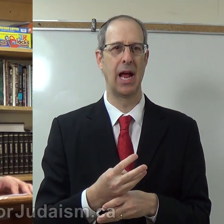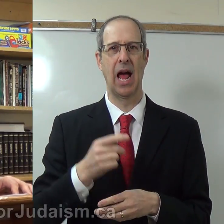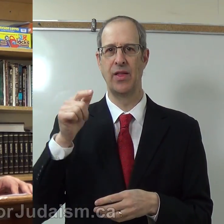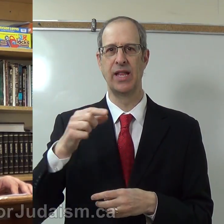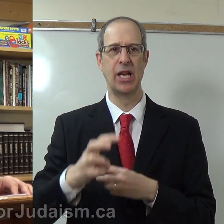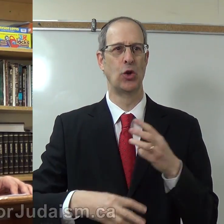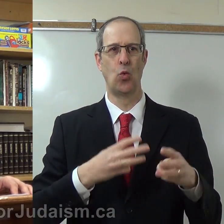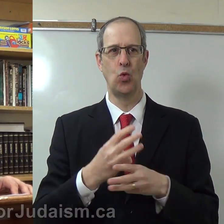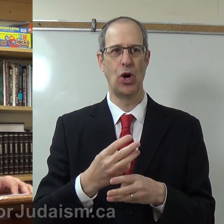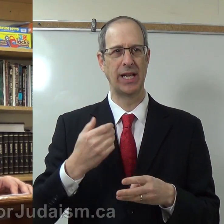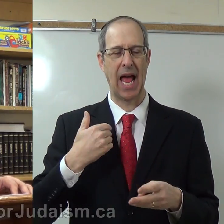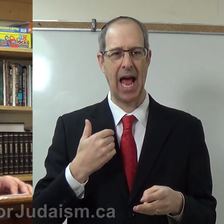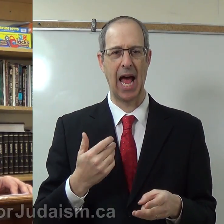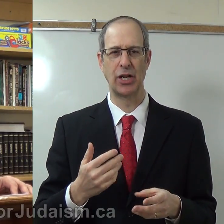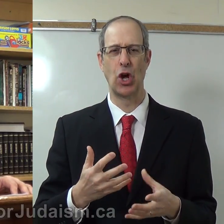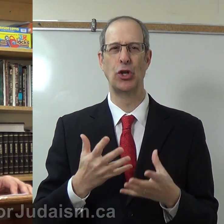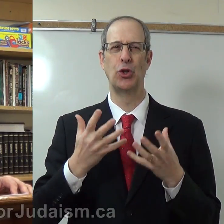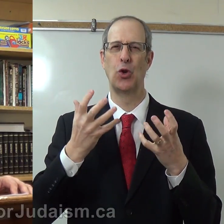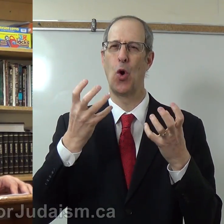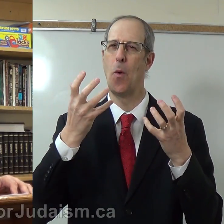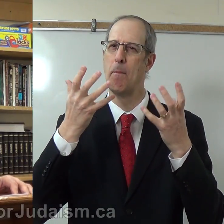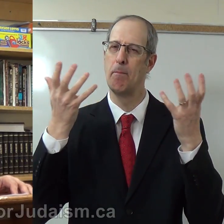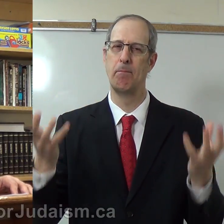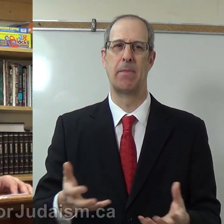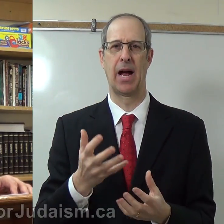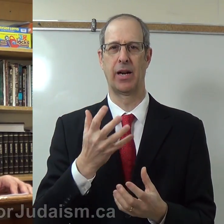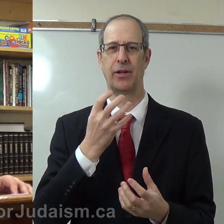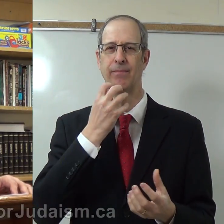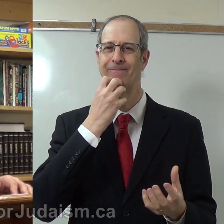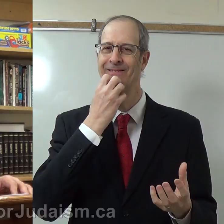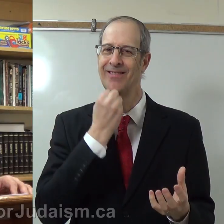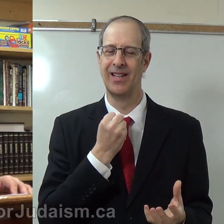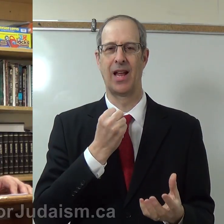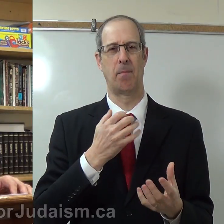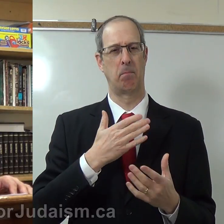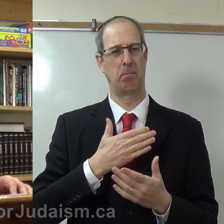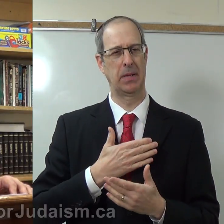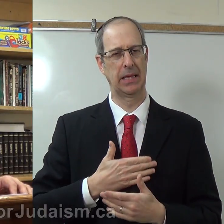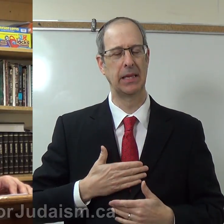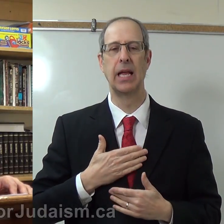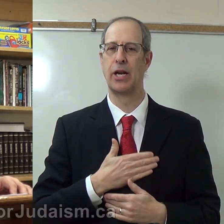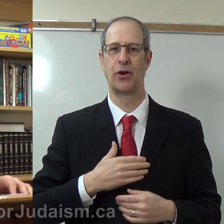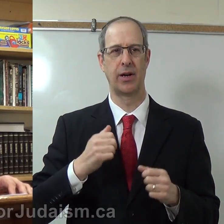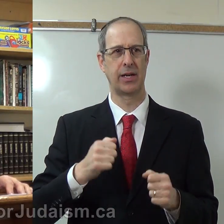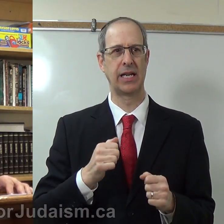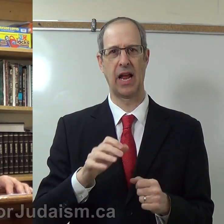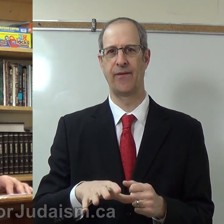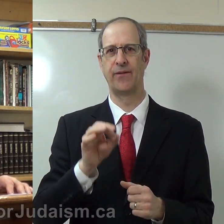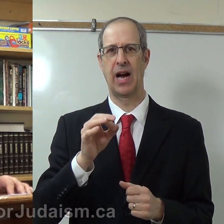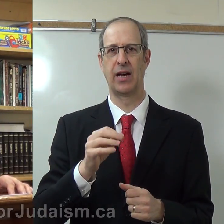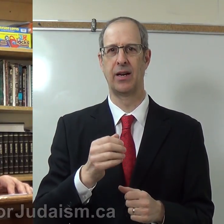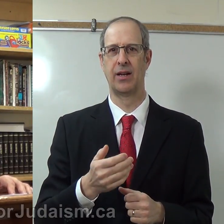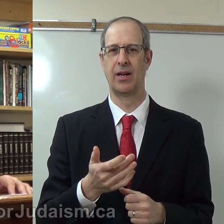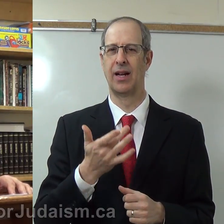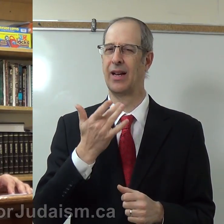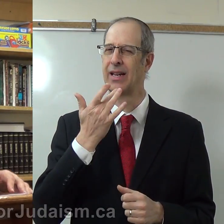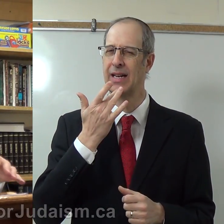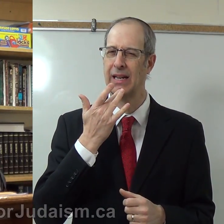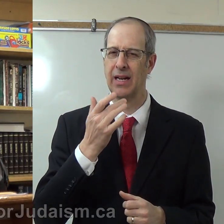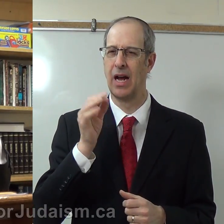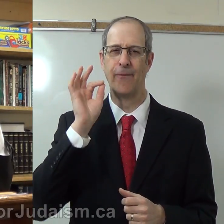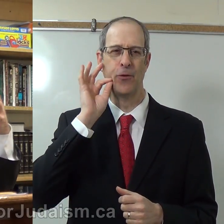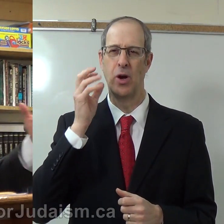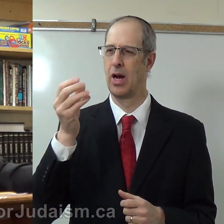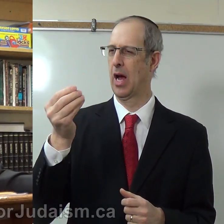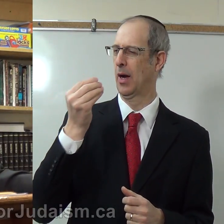world contains so many treasures. And so much pleasure. You can find a delicious fruit and eat it and